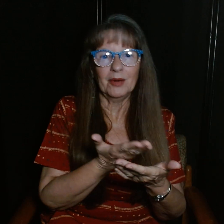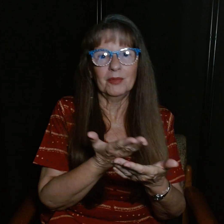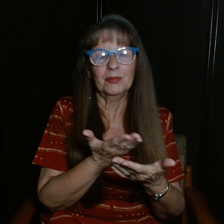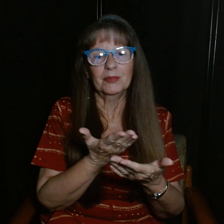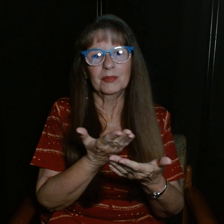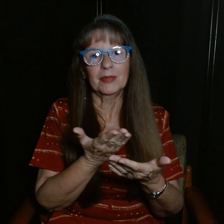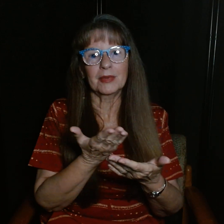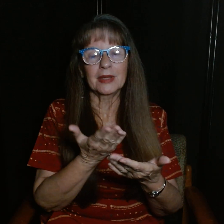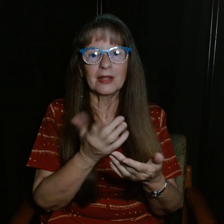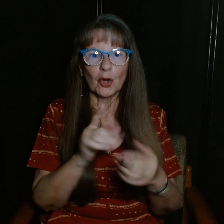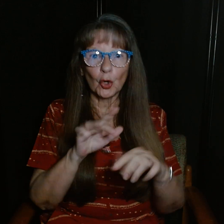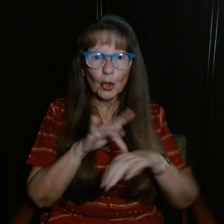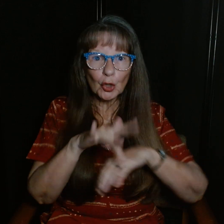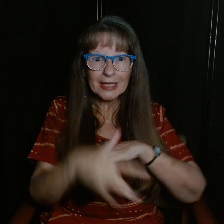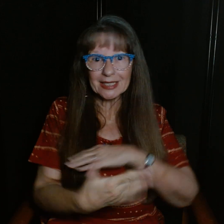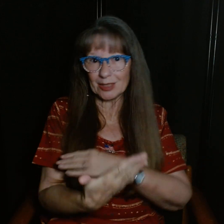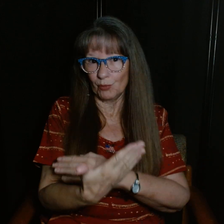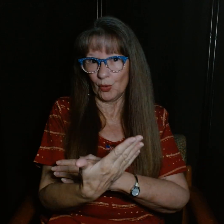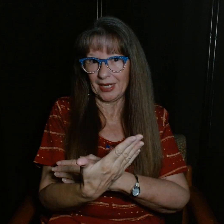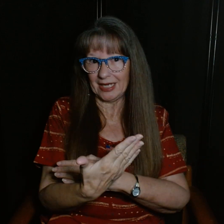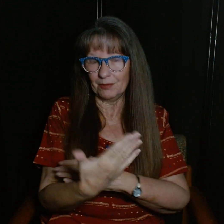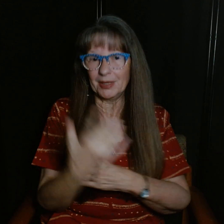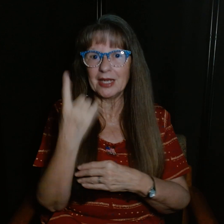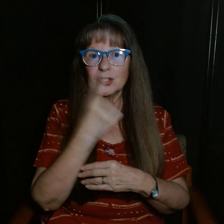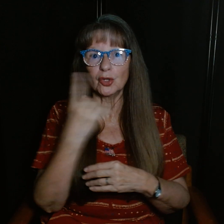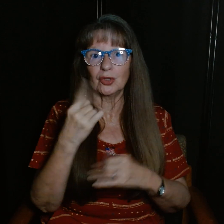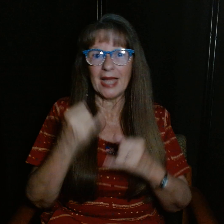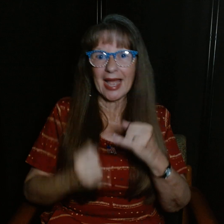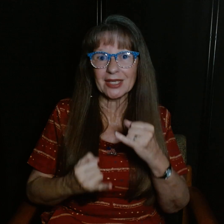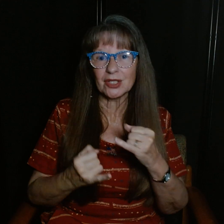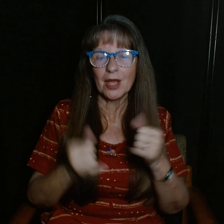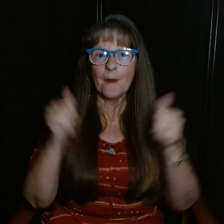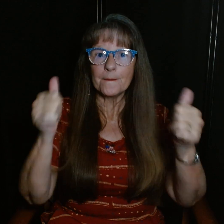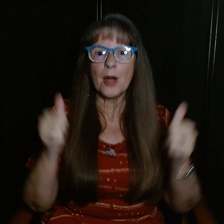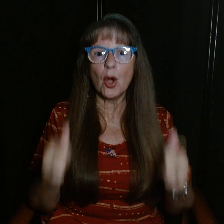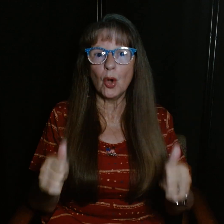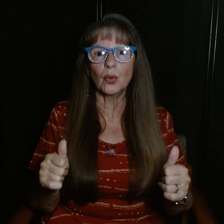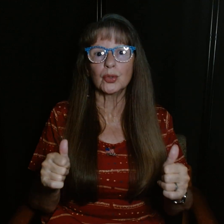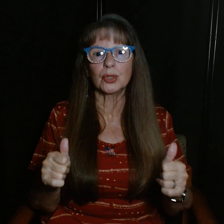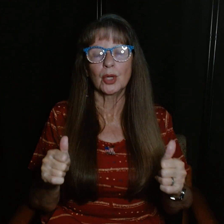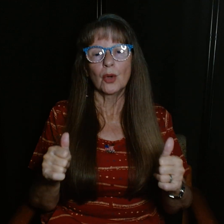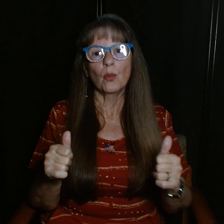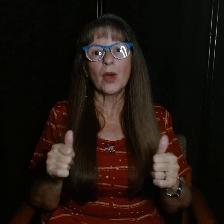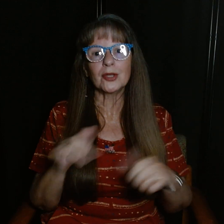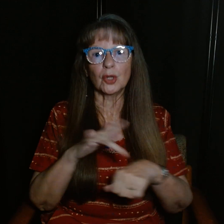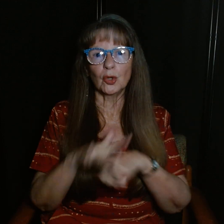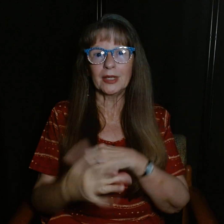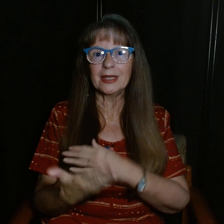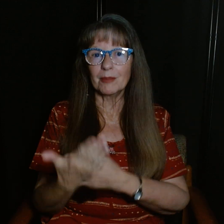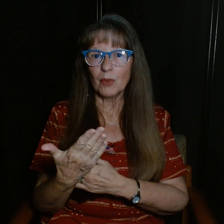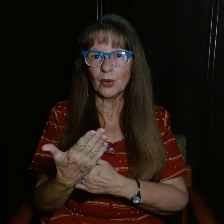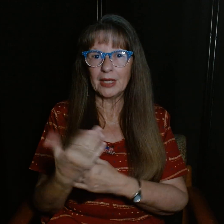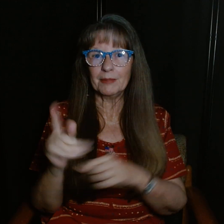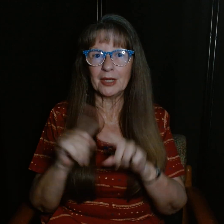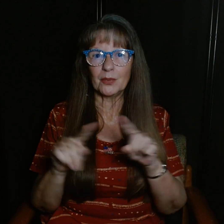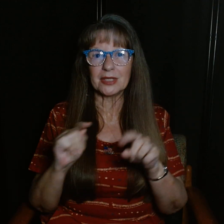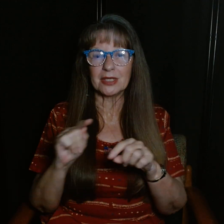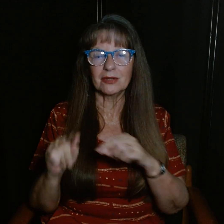um, early this morning because her last post was early in the morning, but it was still